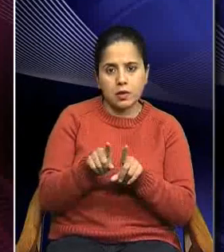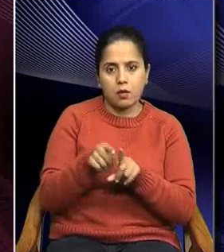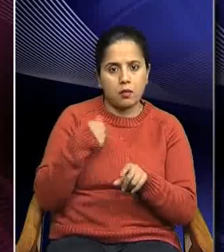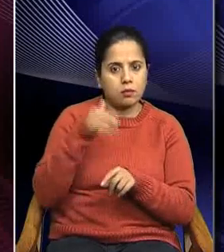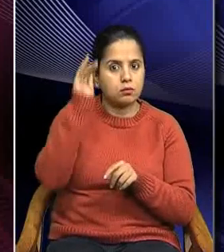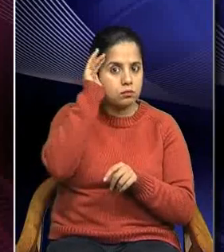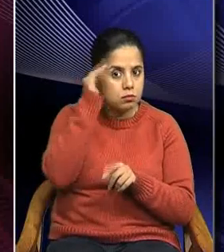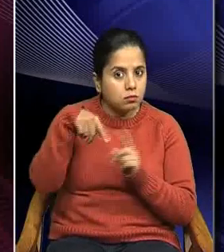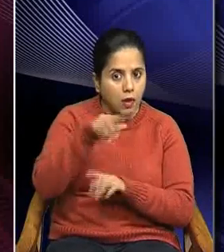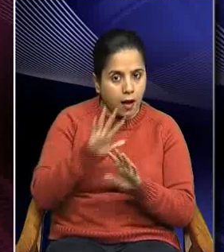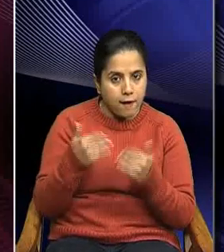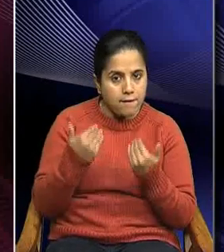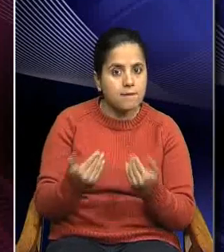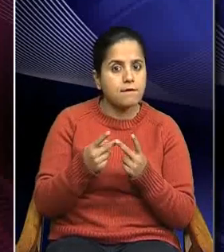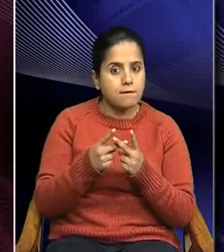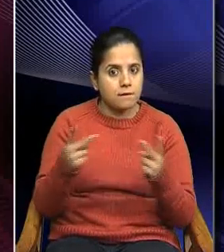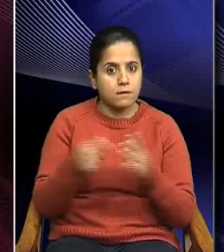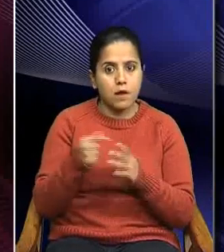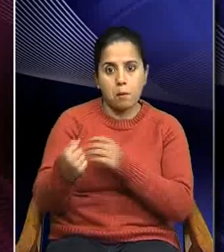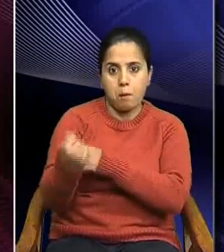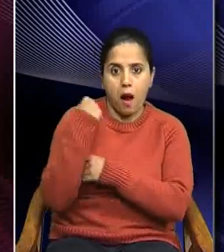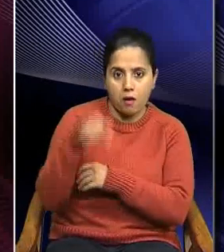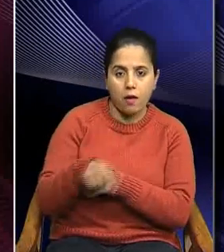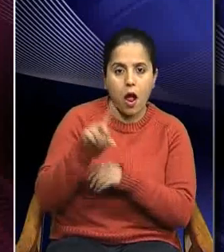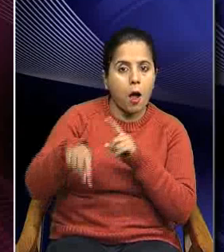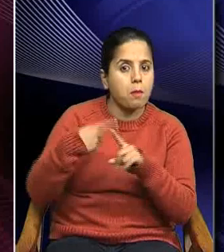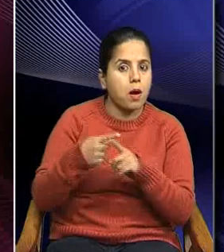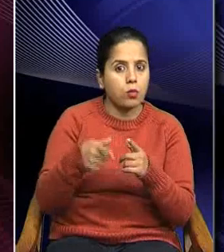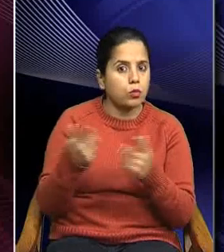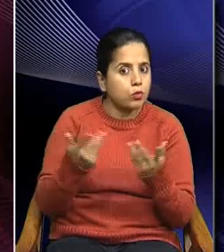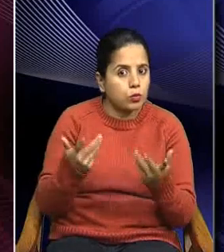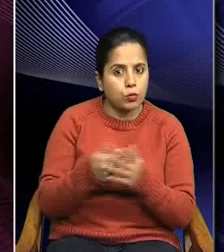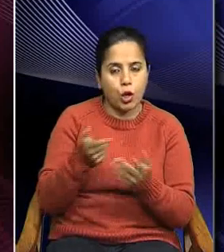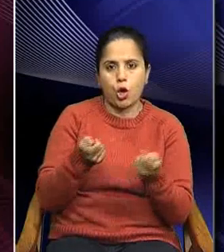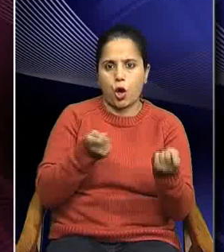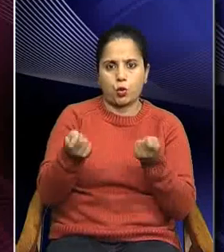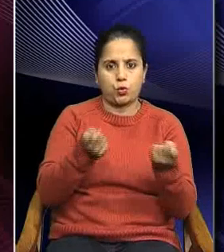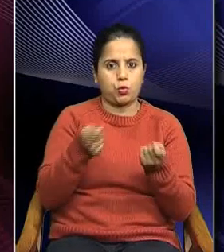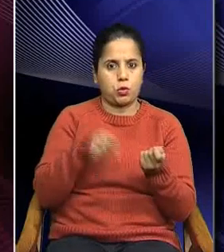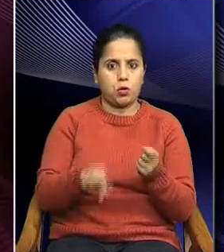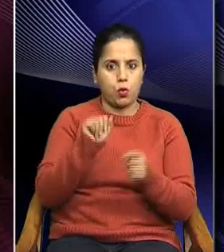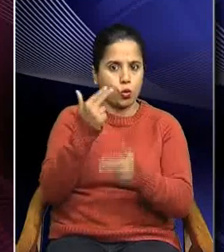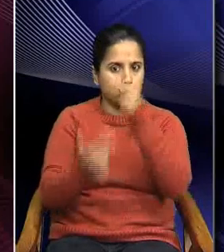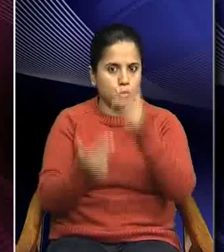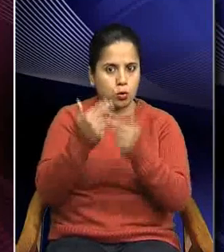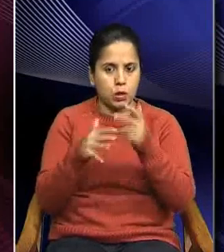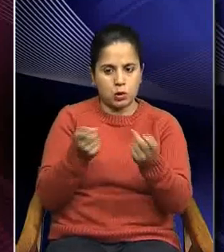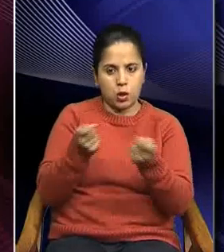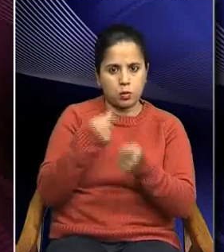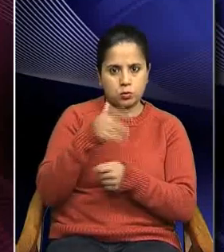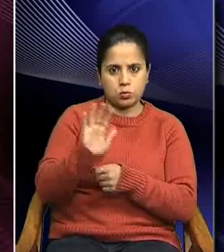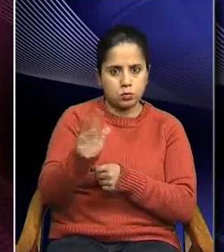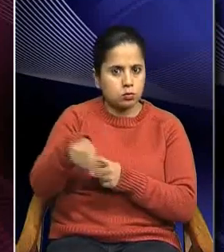to this, that power is about controlling the narrative. And